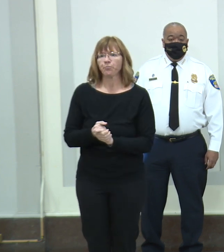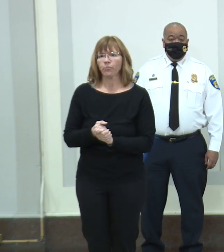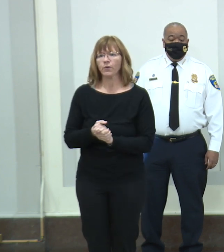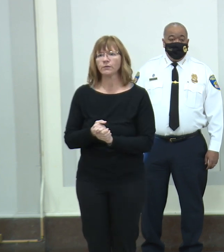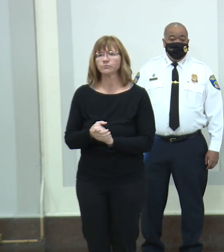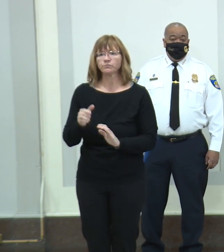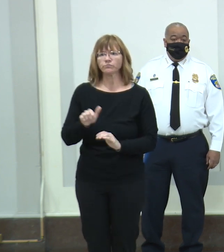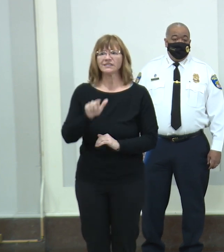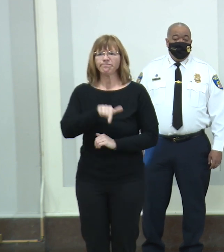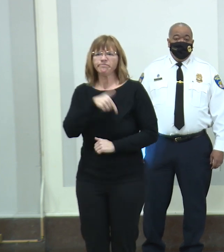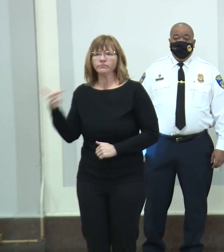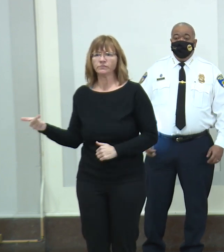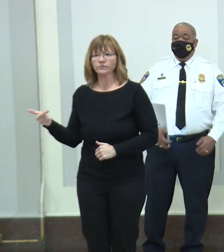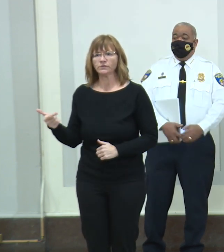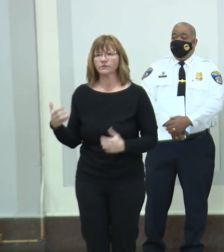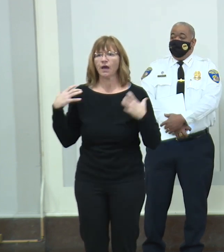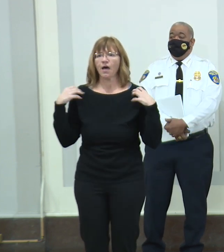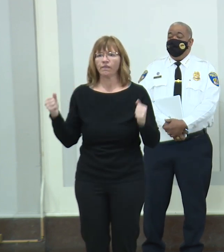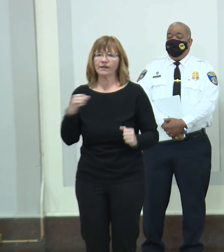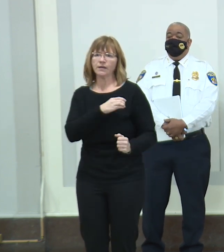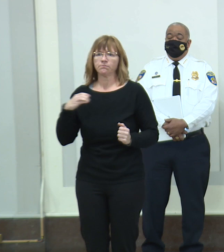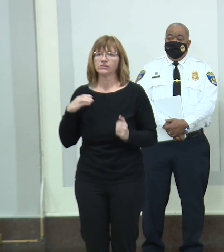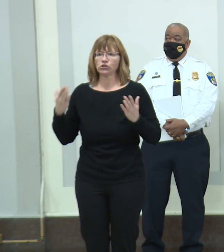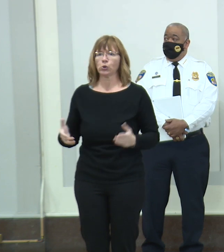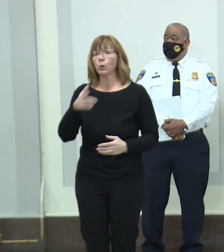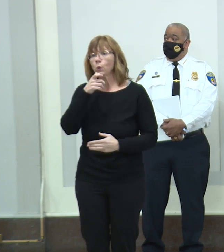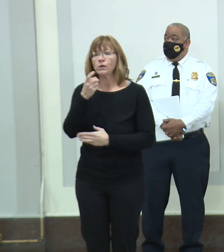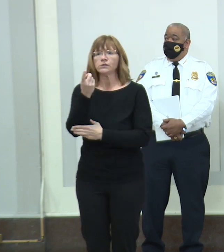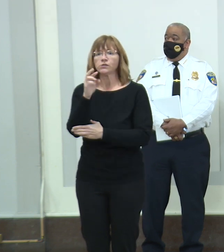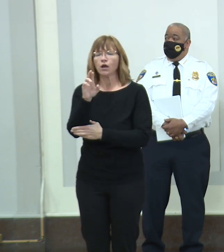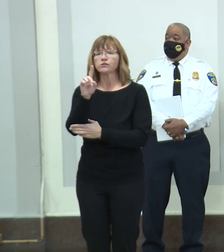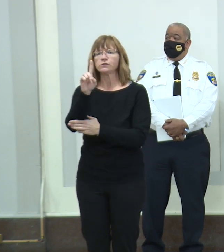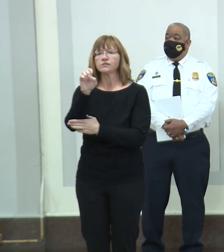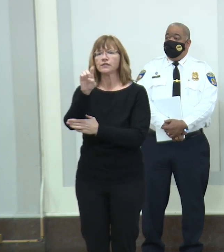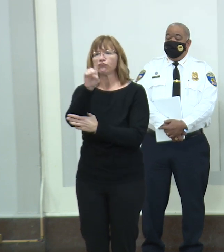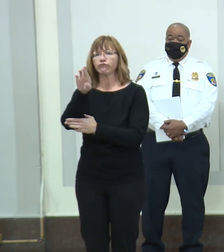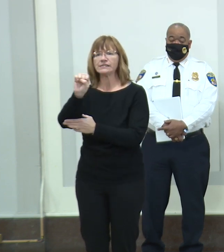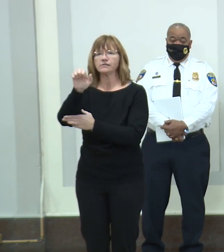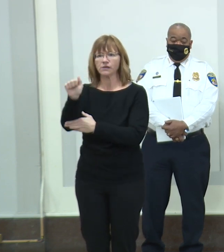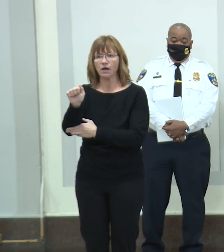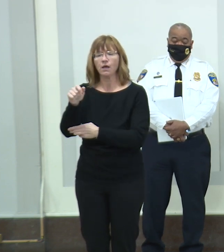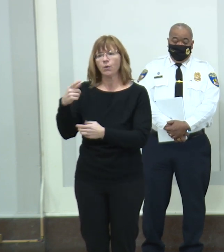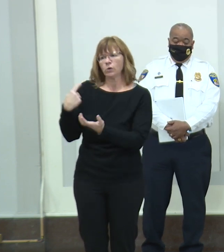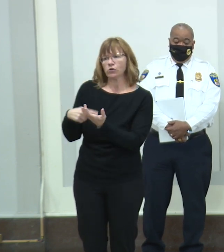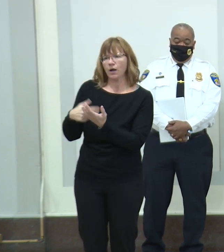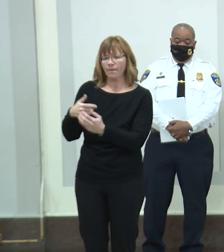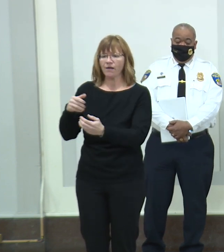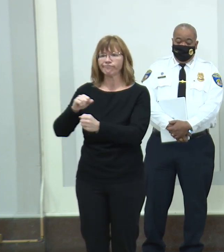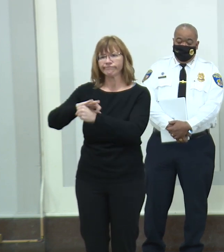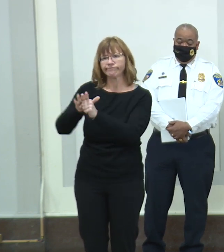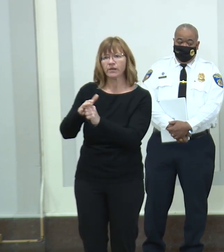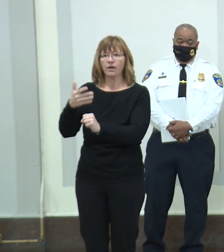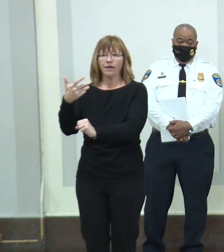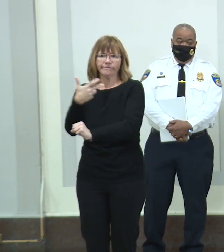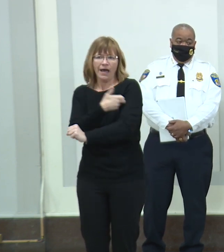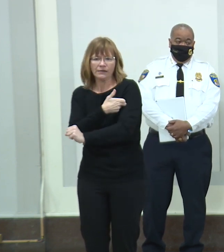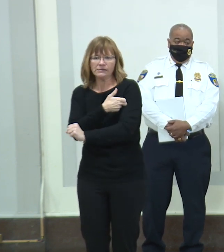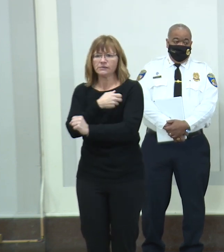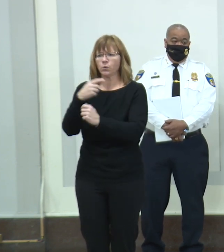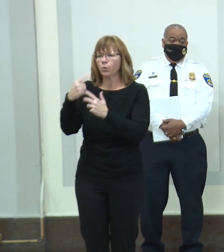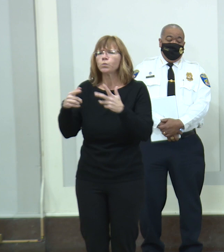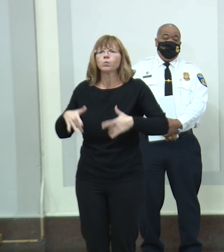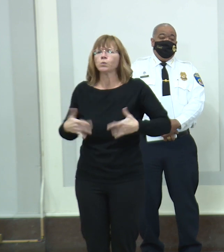speak about vaccine distribution plan for the week ahead and discuss our efforts to equitably respond to the pandemic here